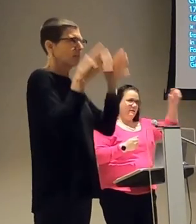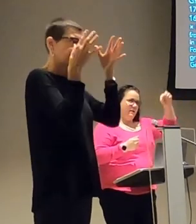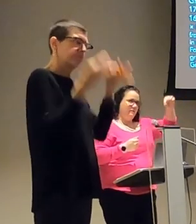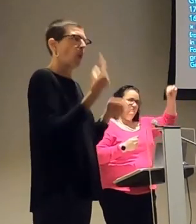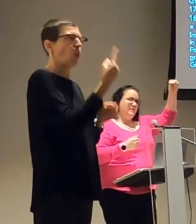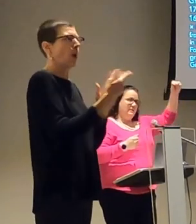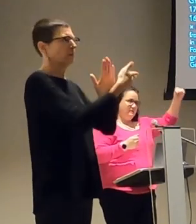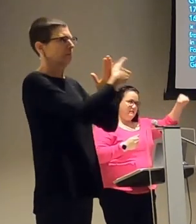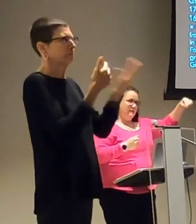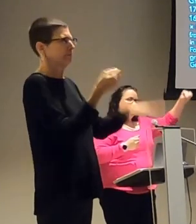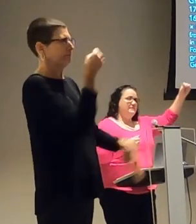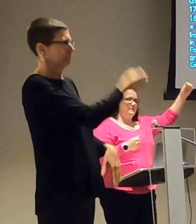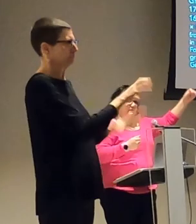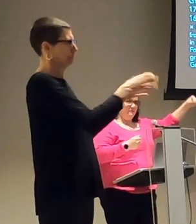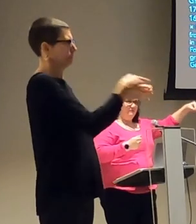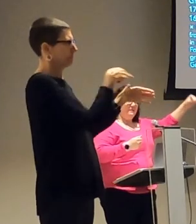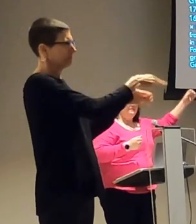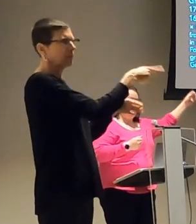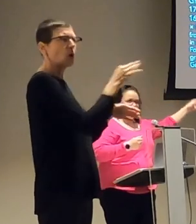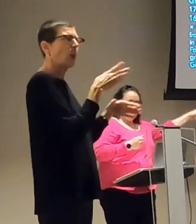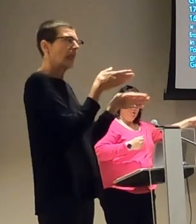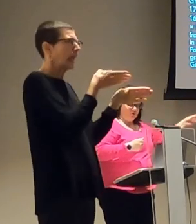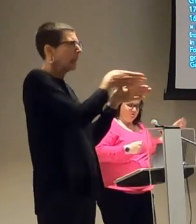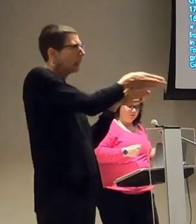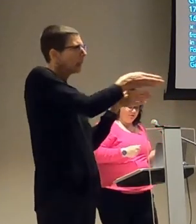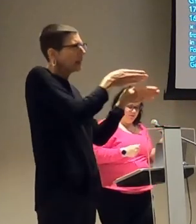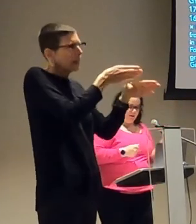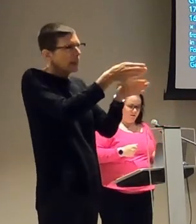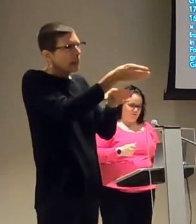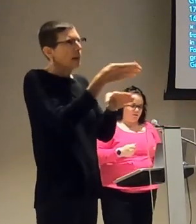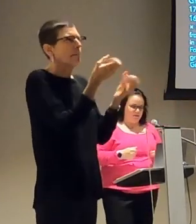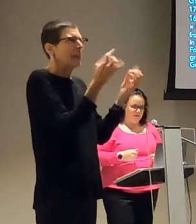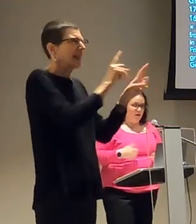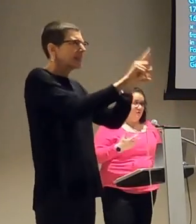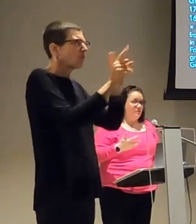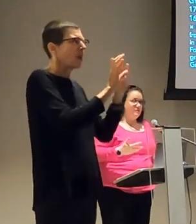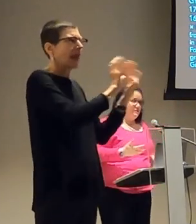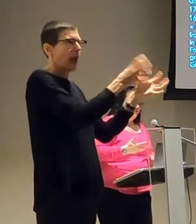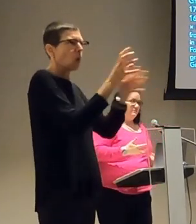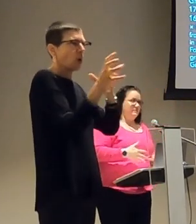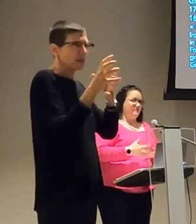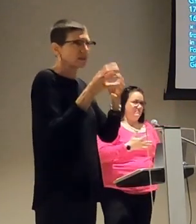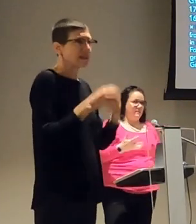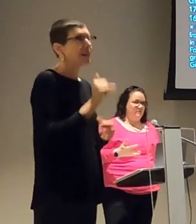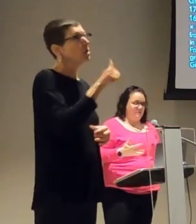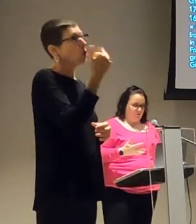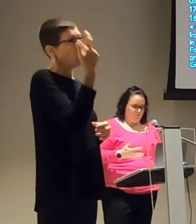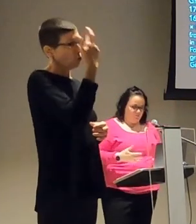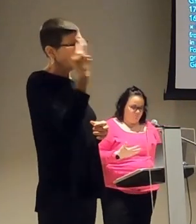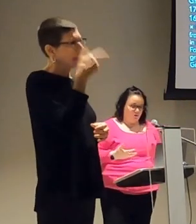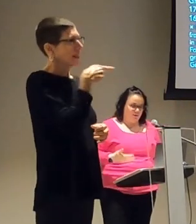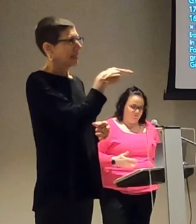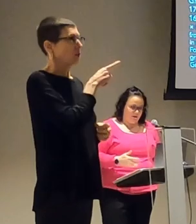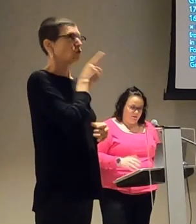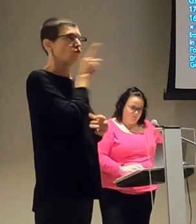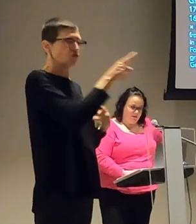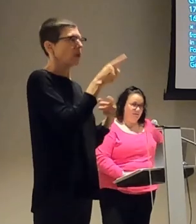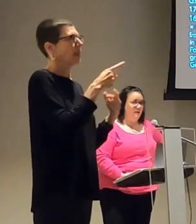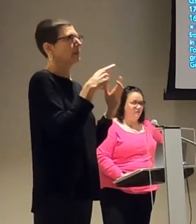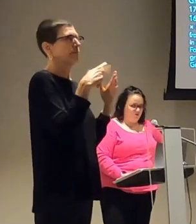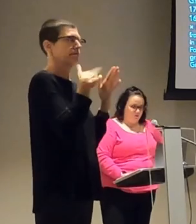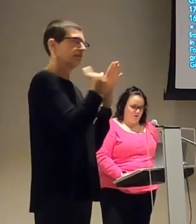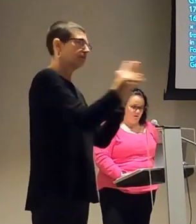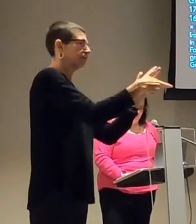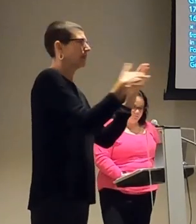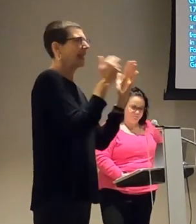category. He kind of stylistically fits in multiple different categories, which is another reason that makes him so prolific. He